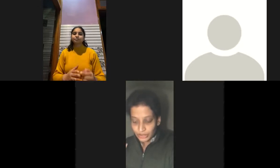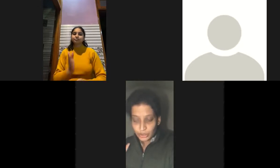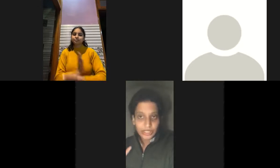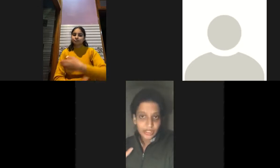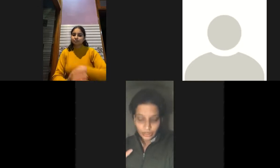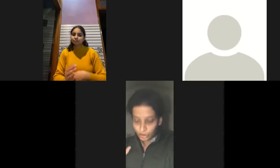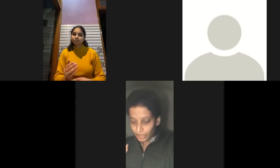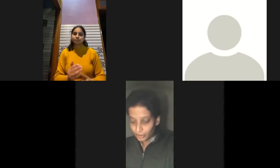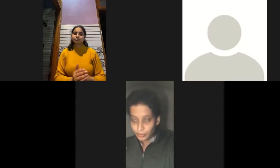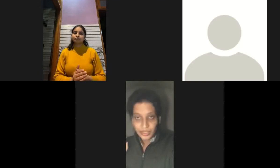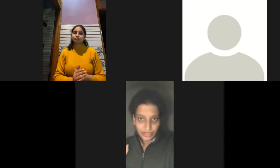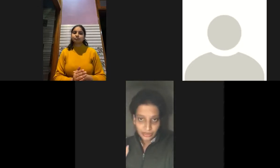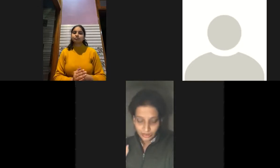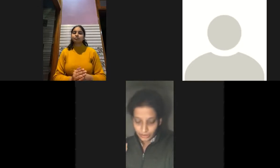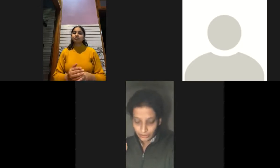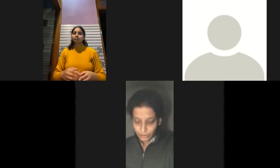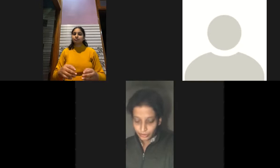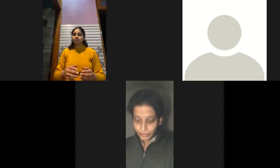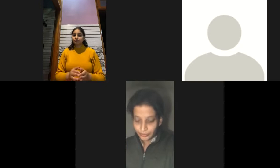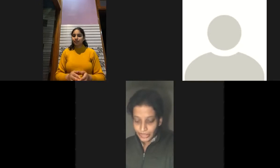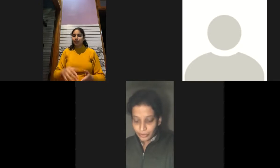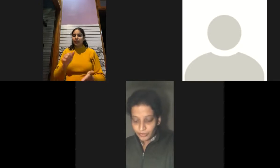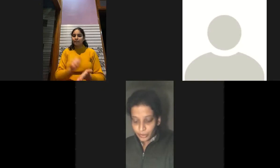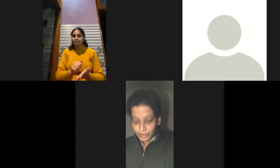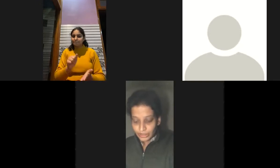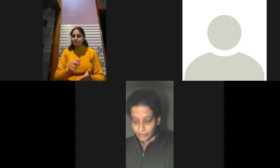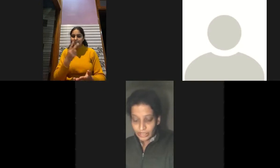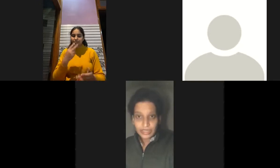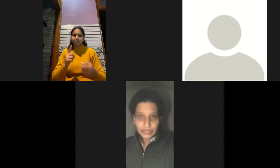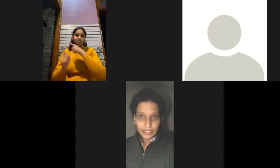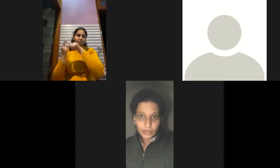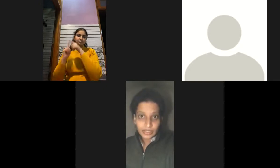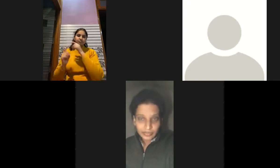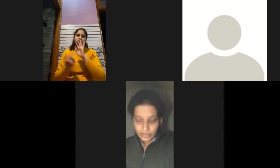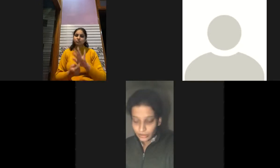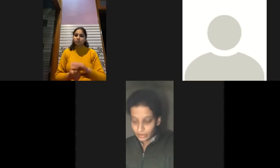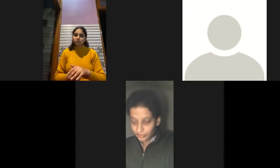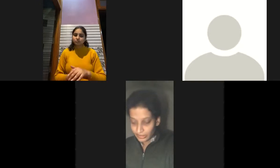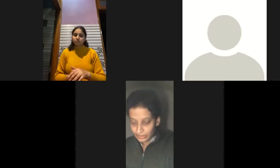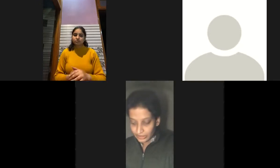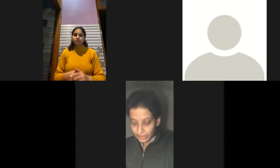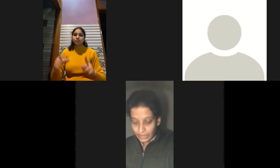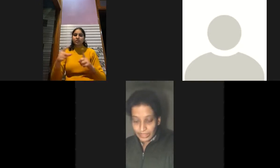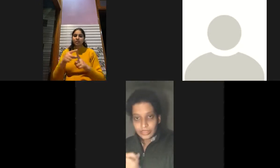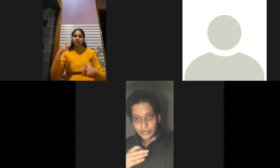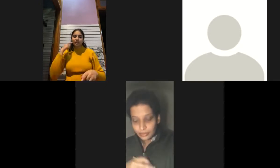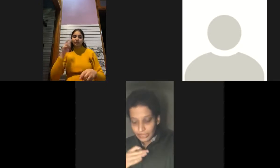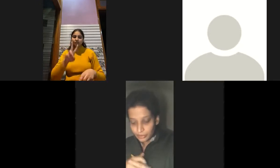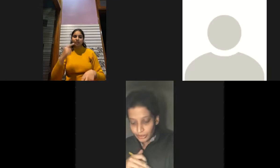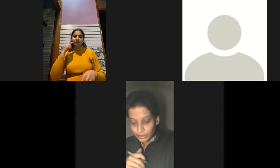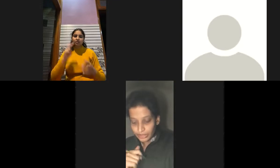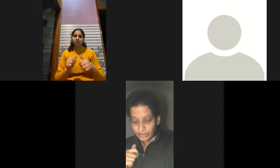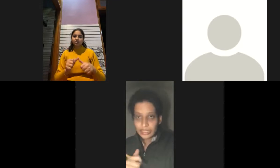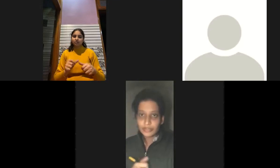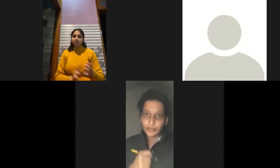perpetual circulation throughout print history. Before going into the understanding of deviance or differencing, it is extremely